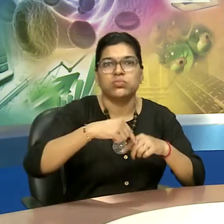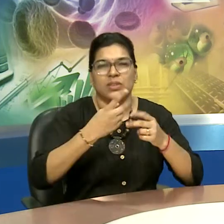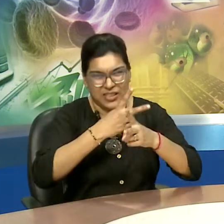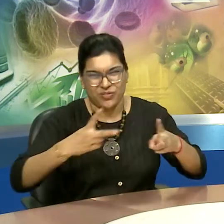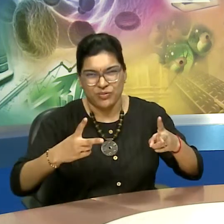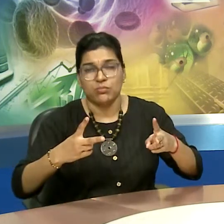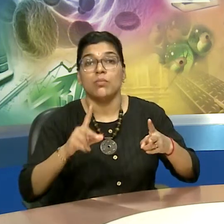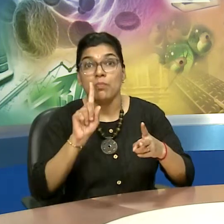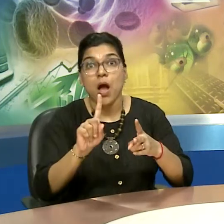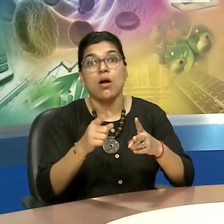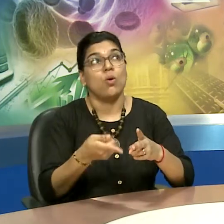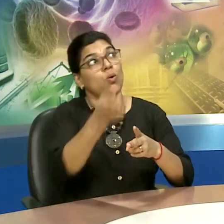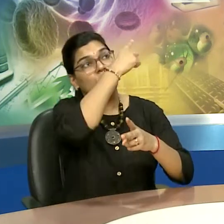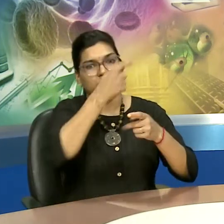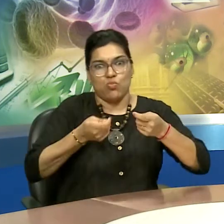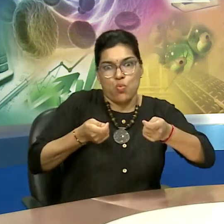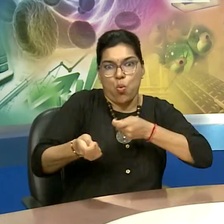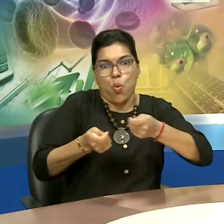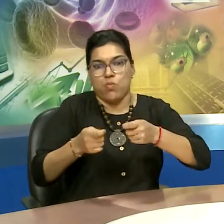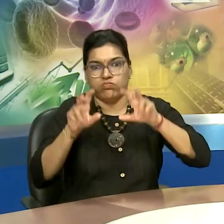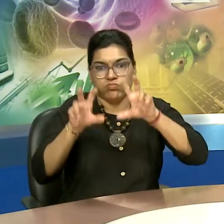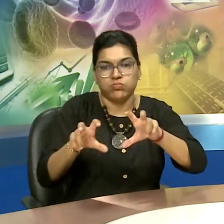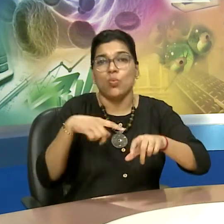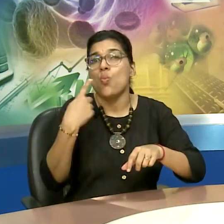the union government.